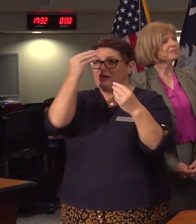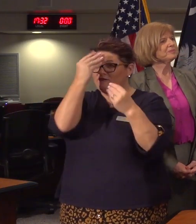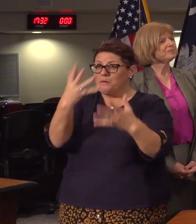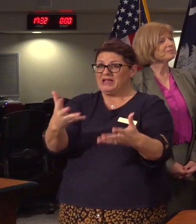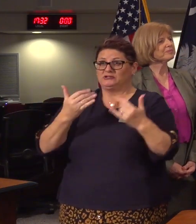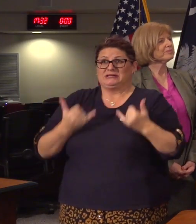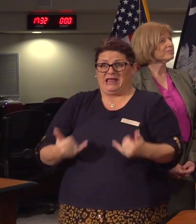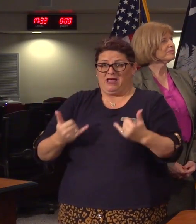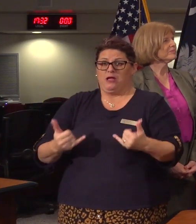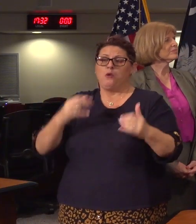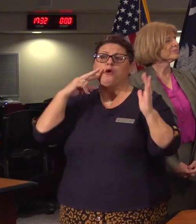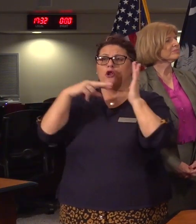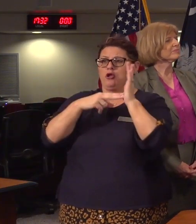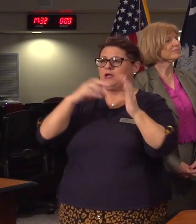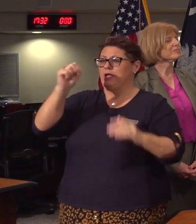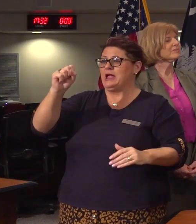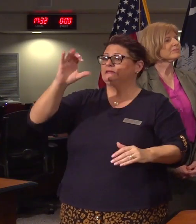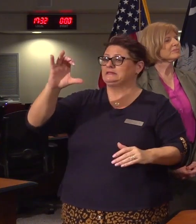website at